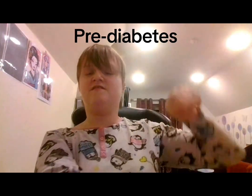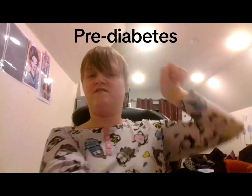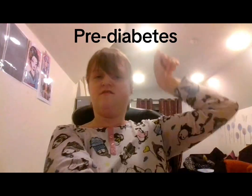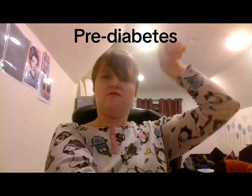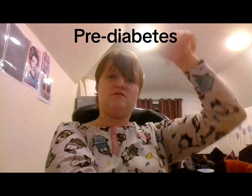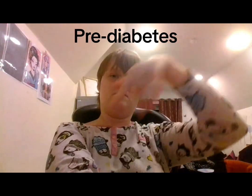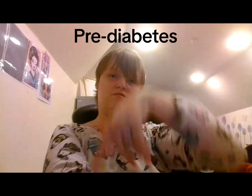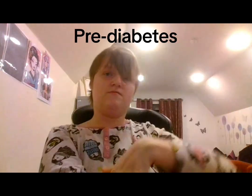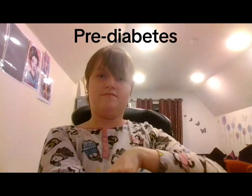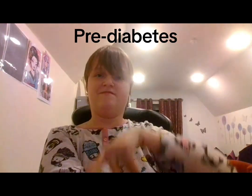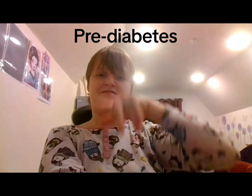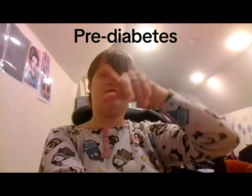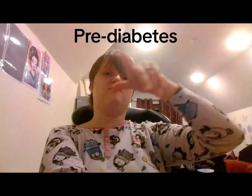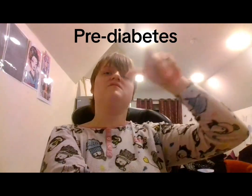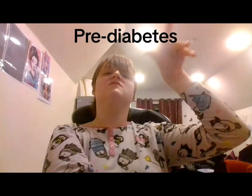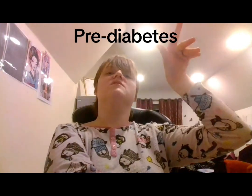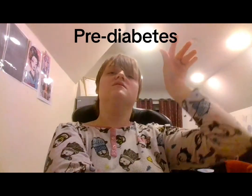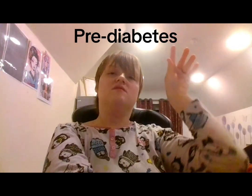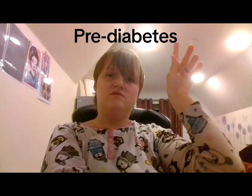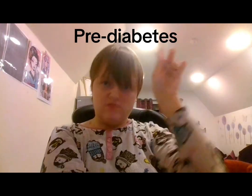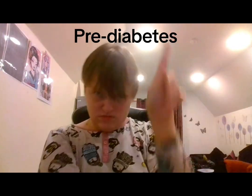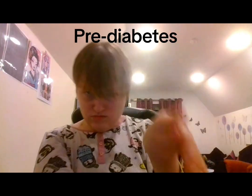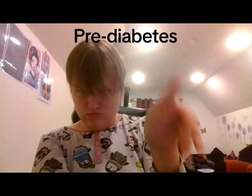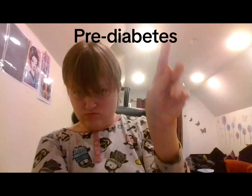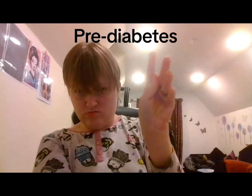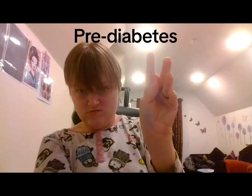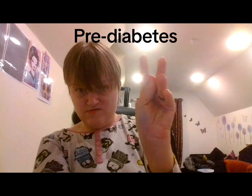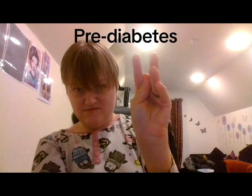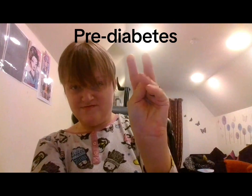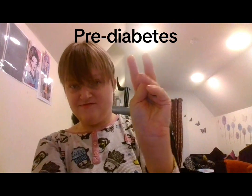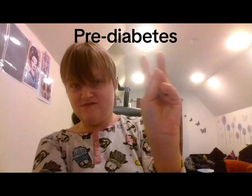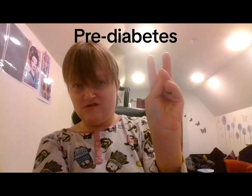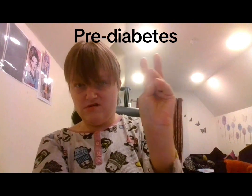for health conditions including type 2 diabetes.